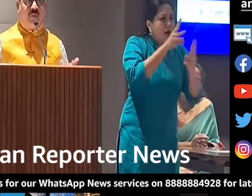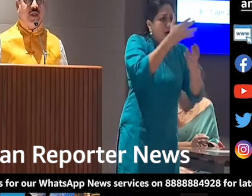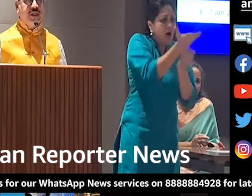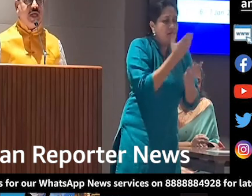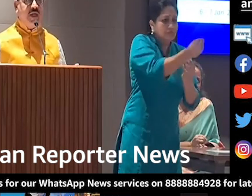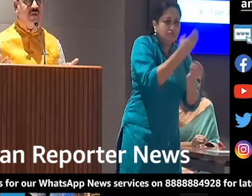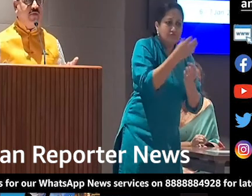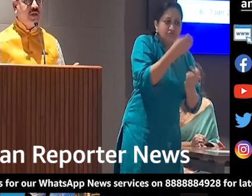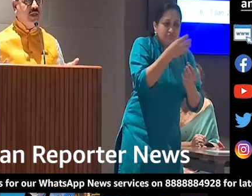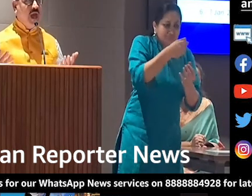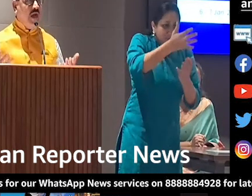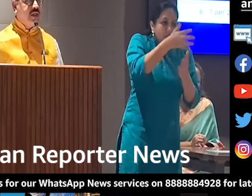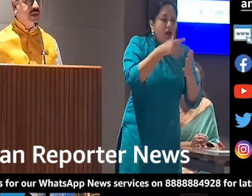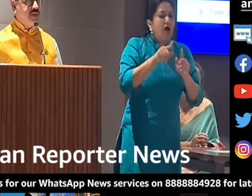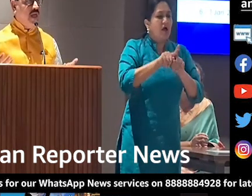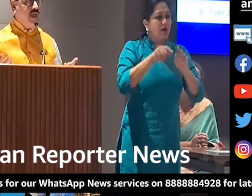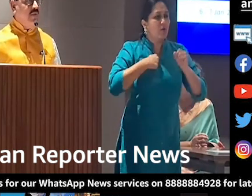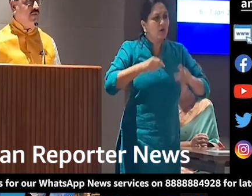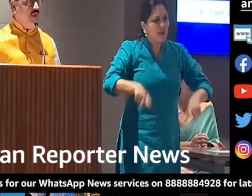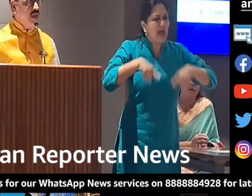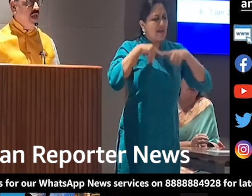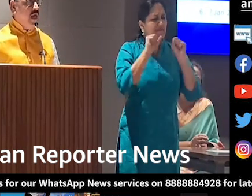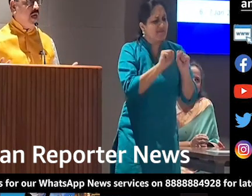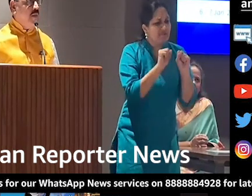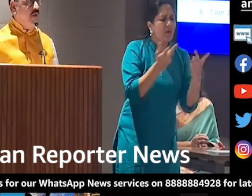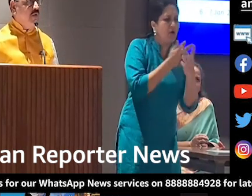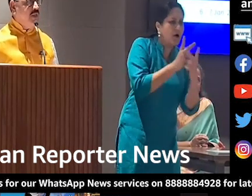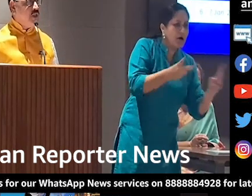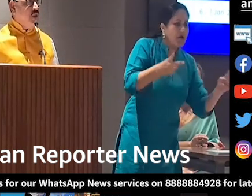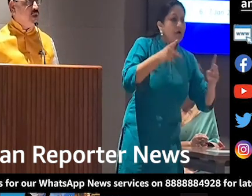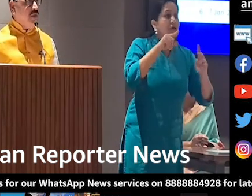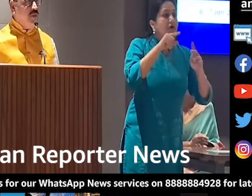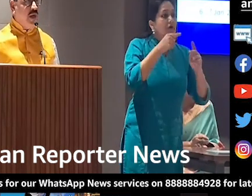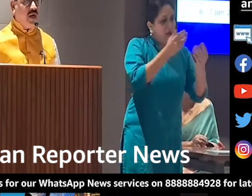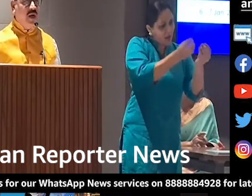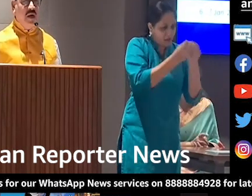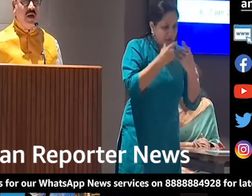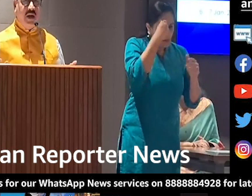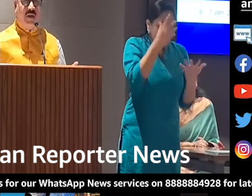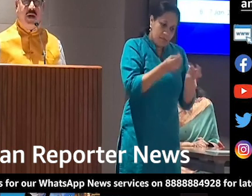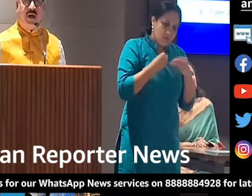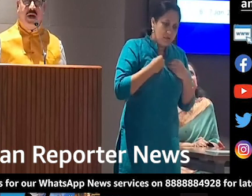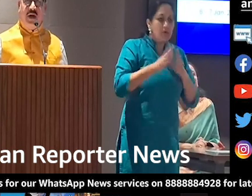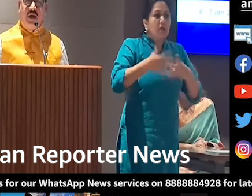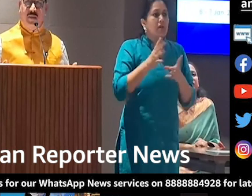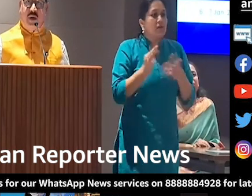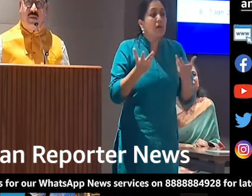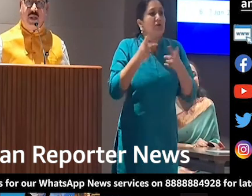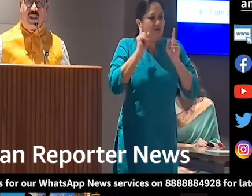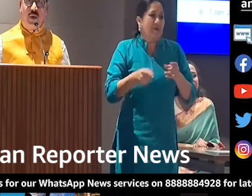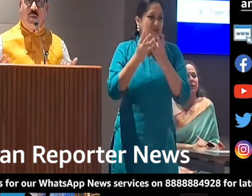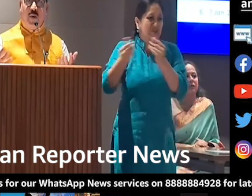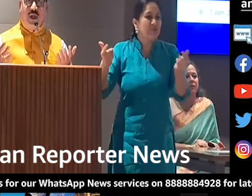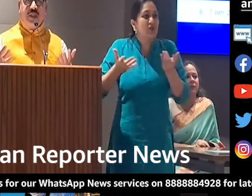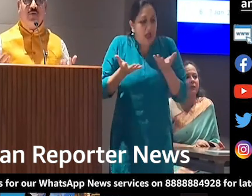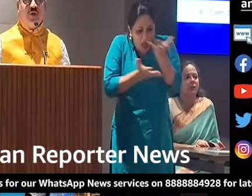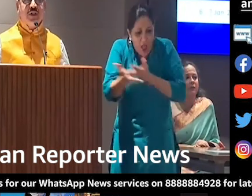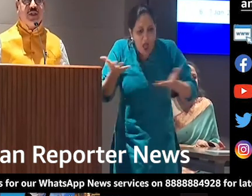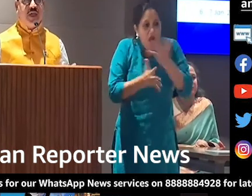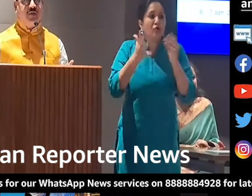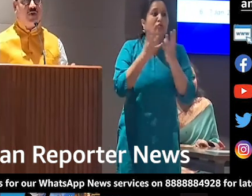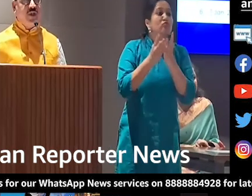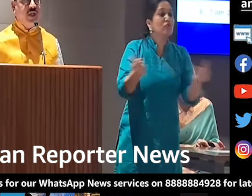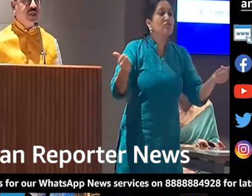the troubles that they face, the hardships that they face, and come out with the solution, make the good policy for